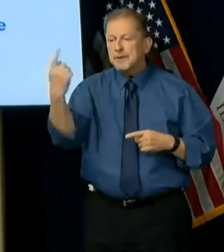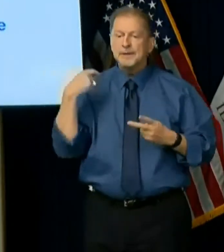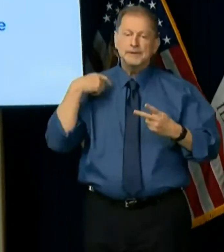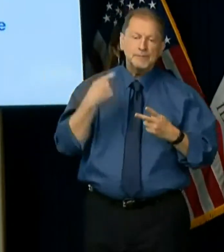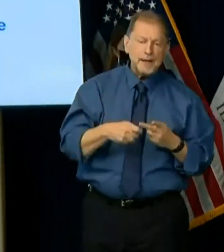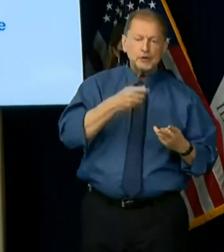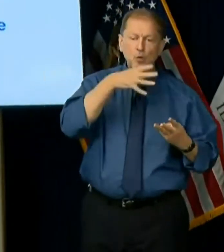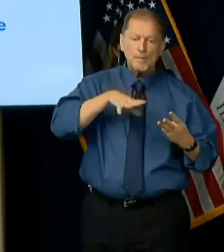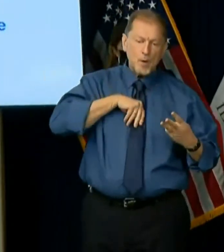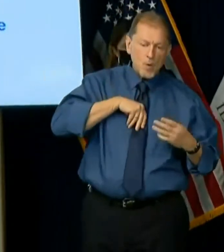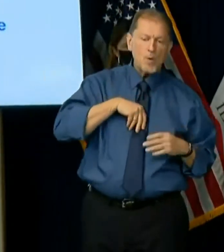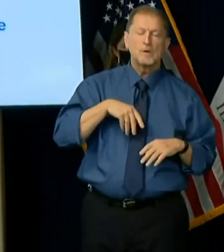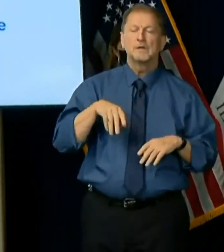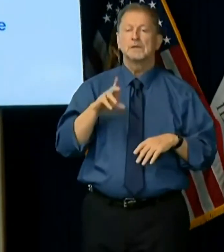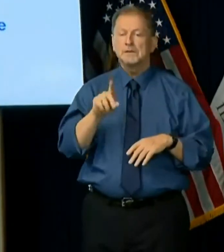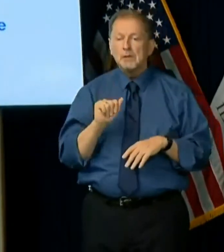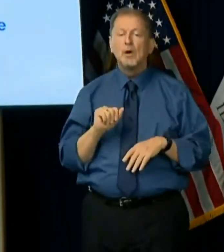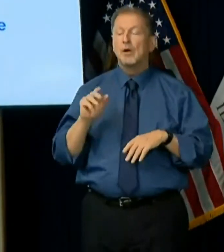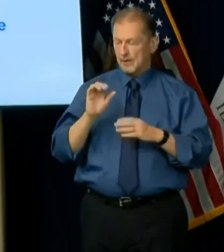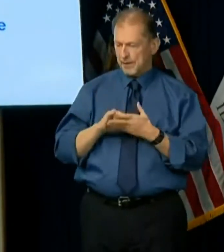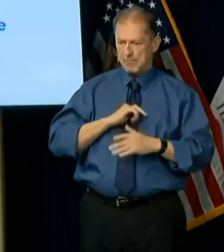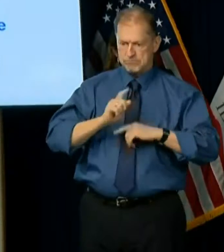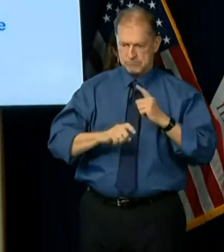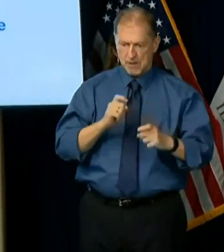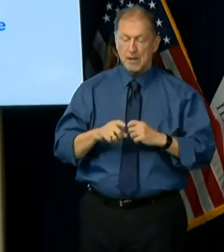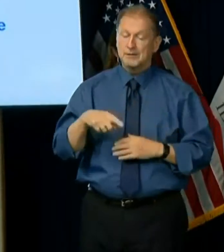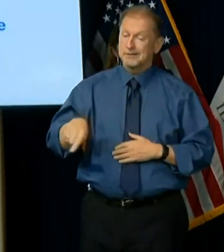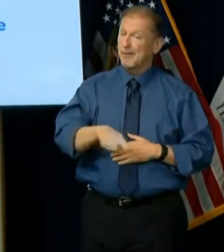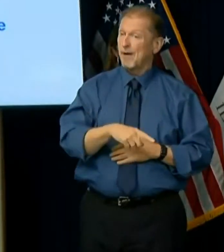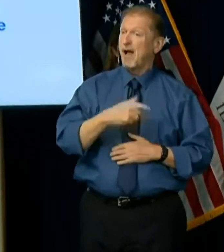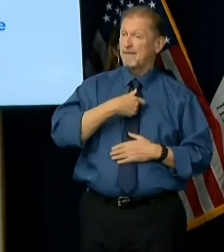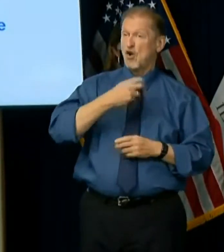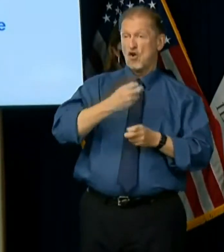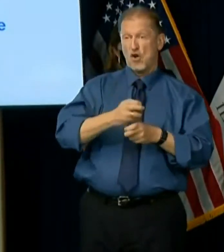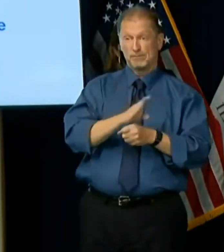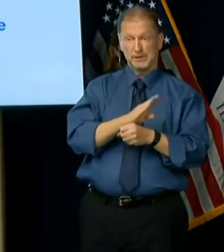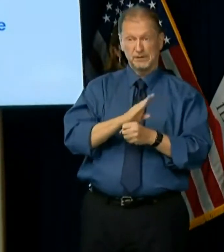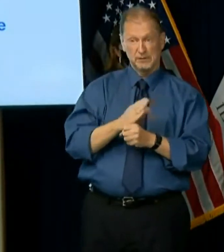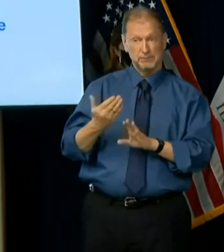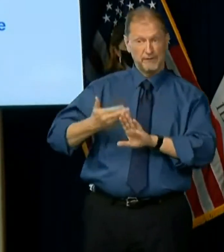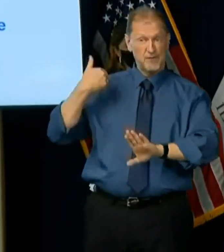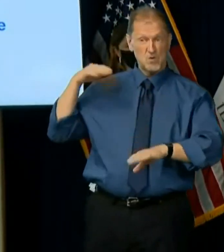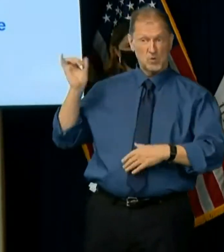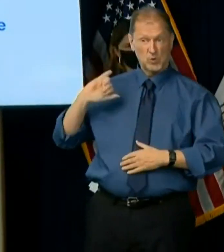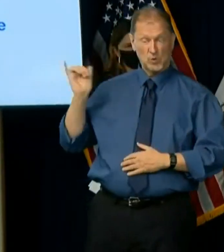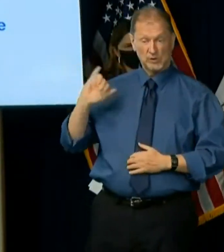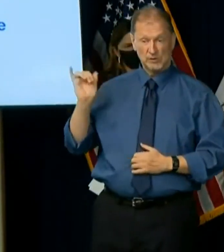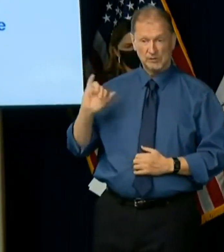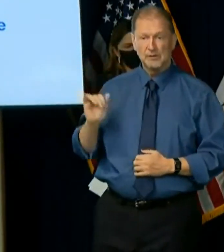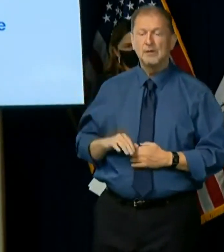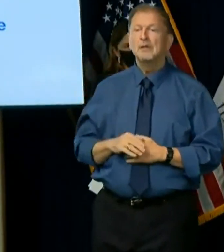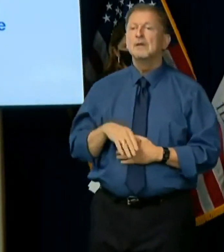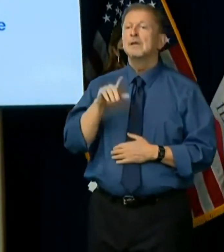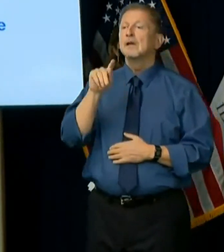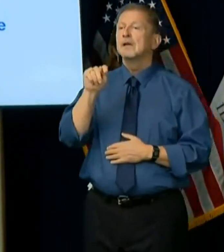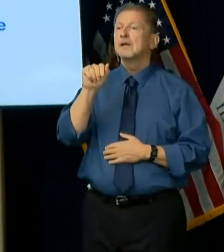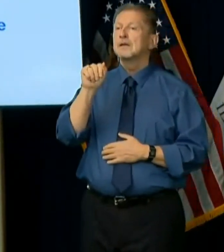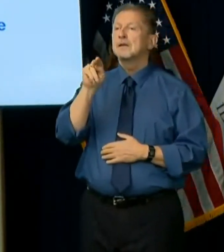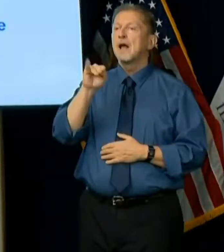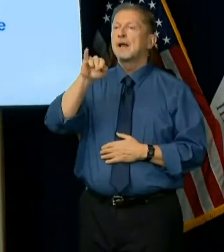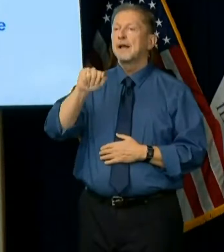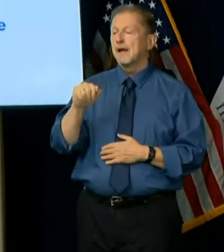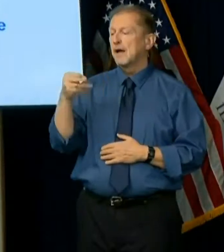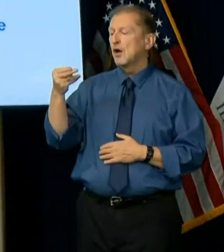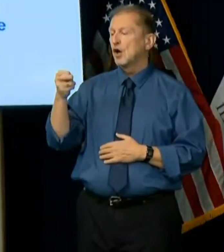dealt with hard economic challenges, even prior to this pandemic. That includes businesses like Tanya Hernandez, who's based